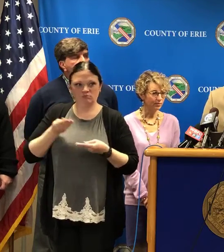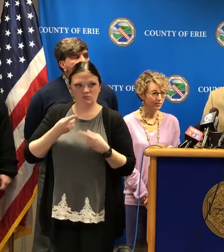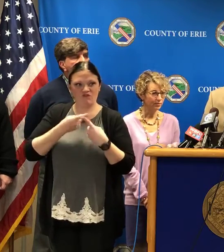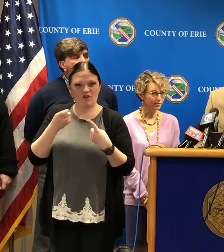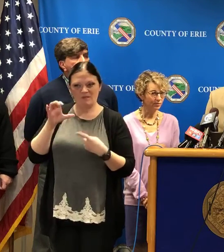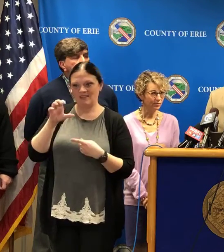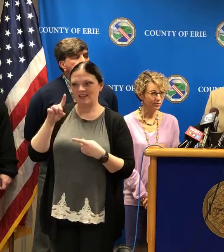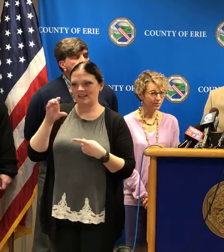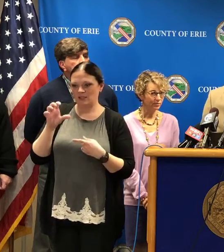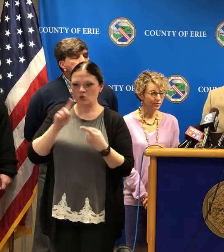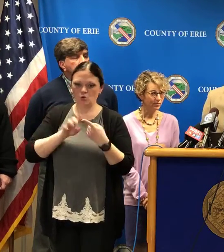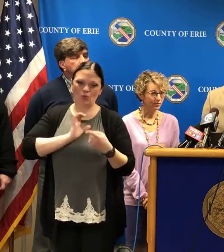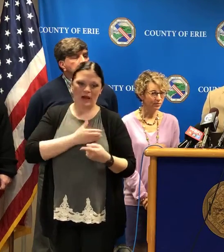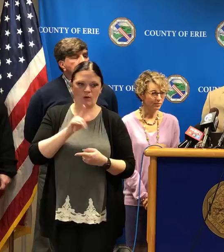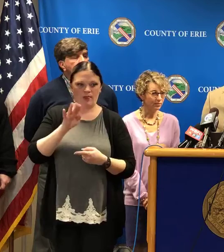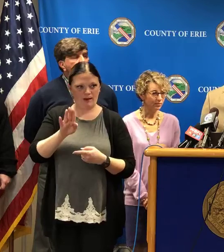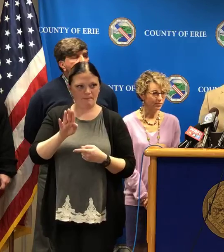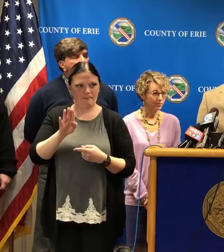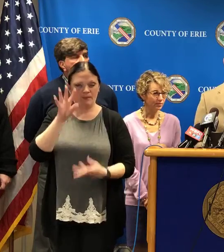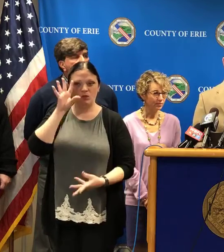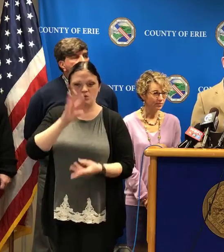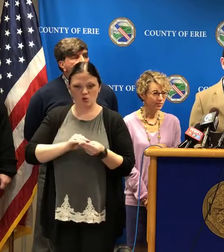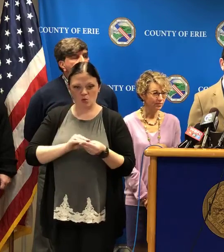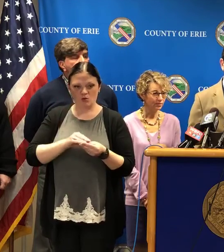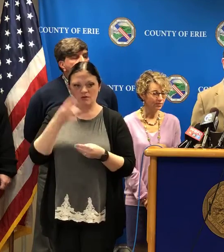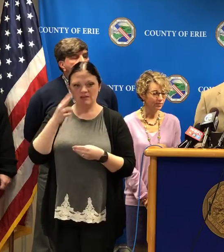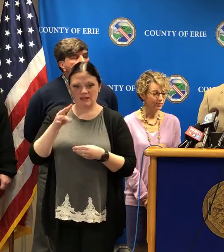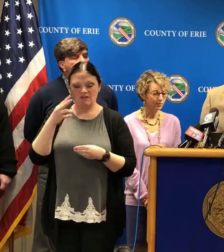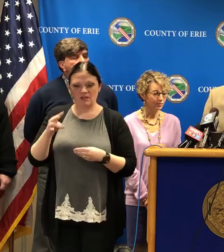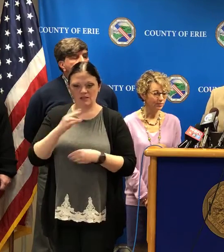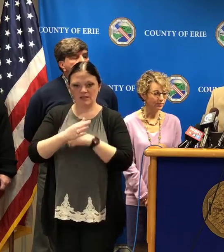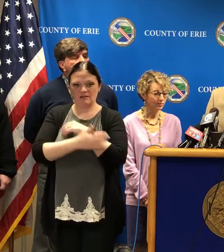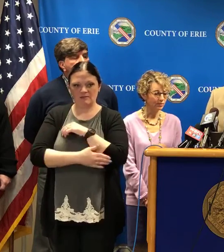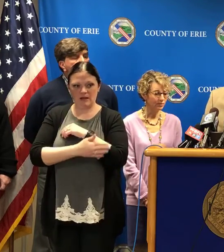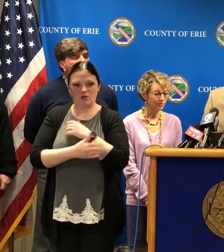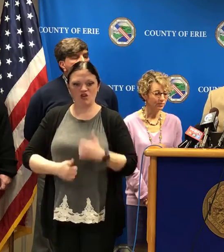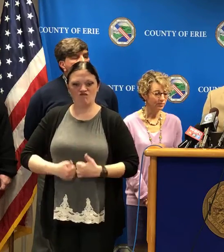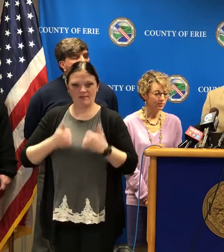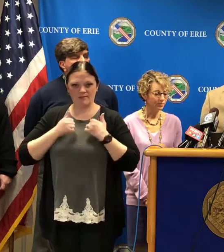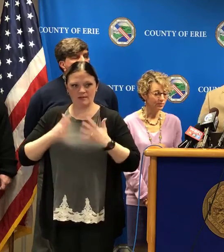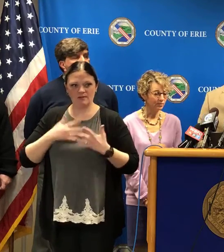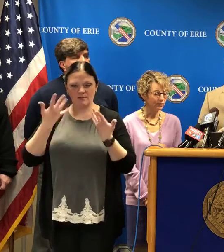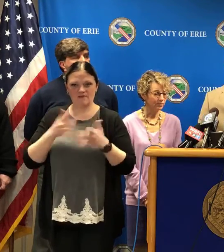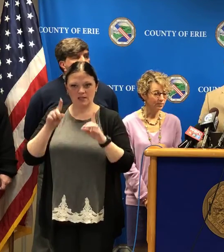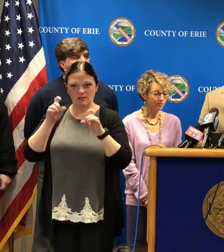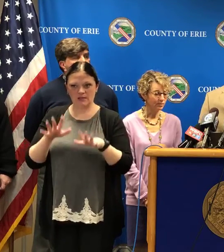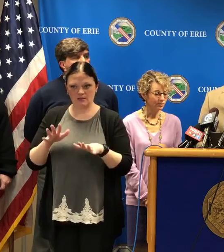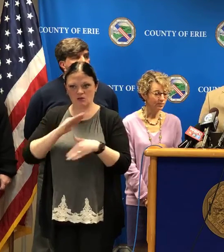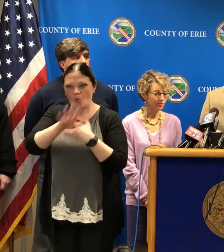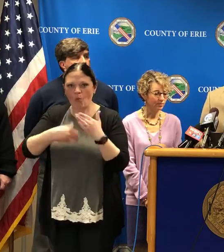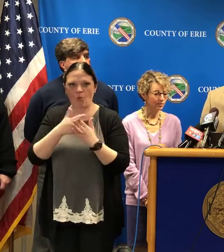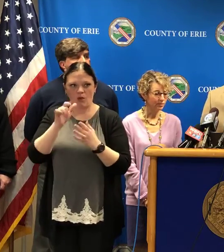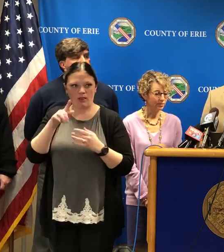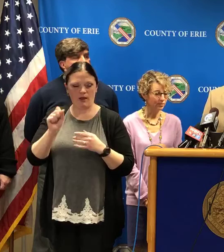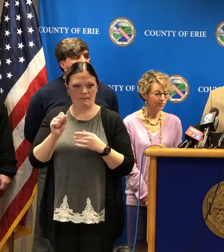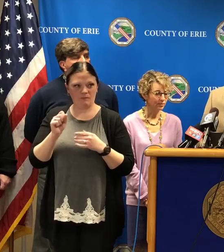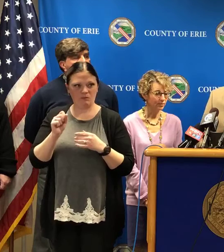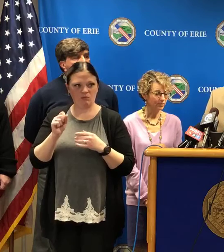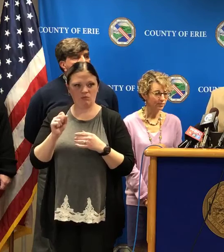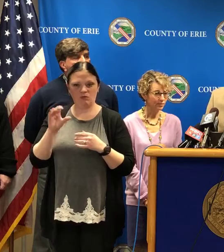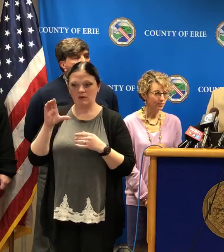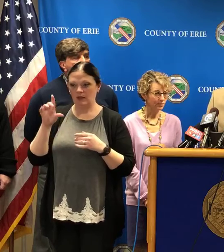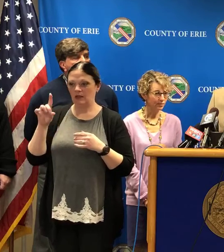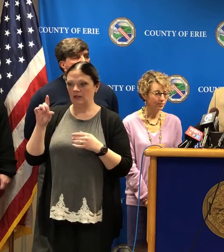CDC to our lab. In total, 17 county residents have been tested by all the labs, 1 the